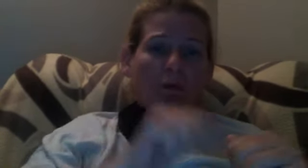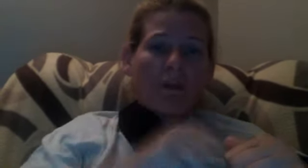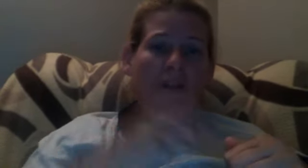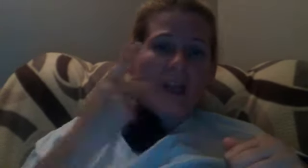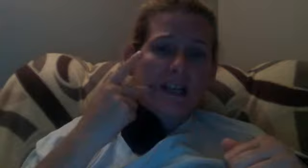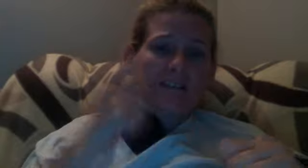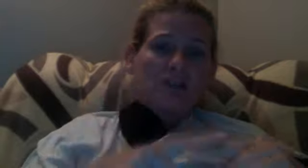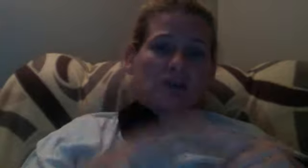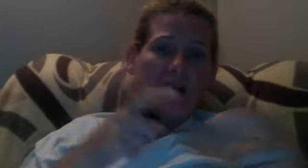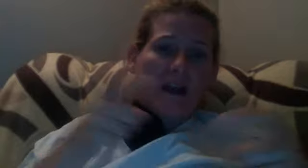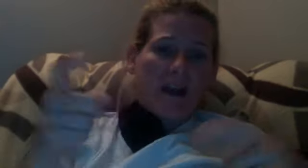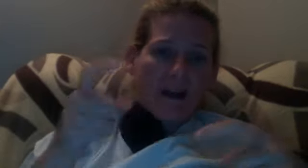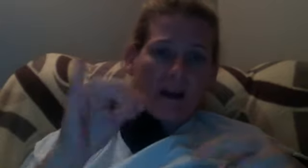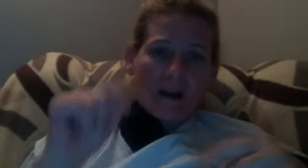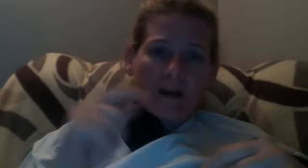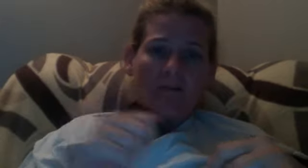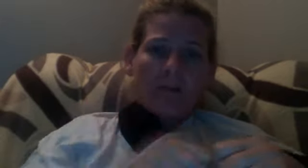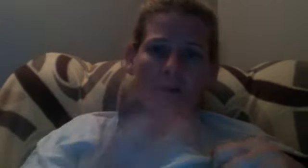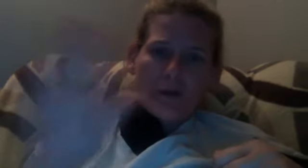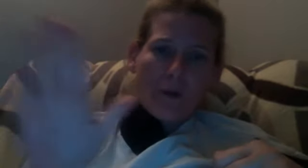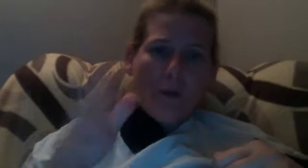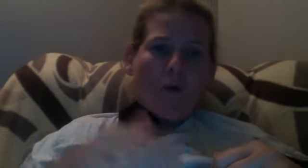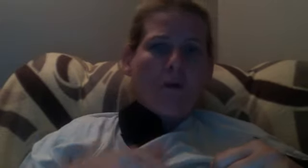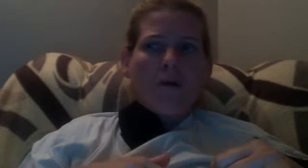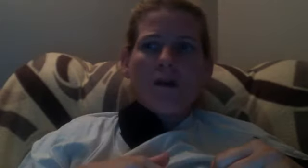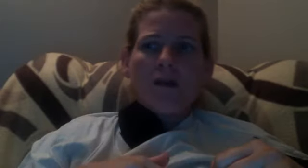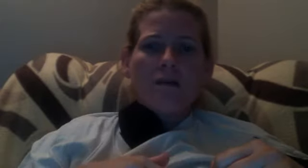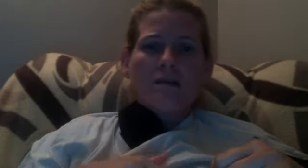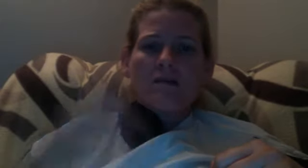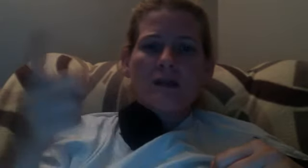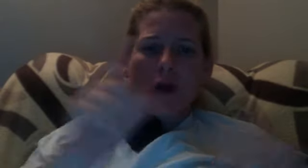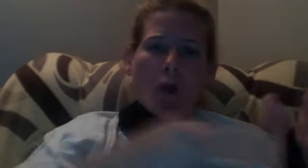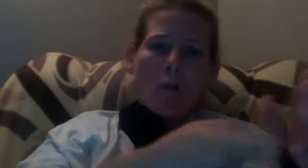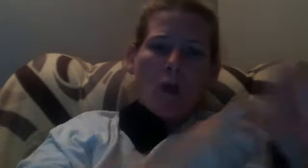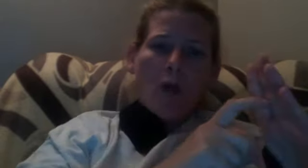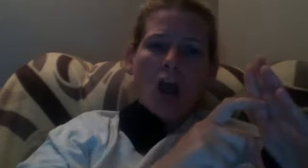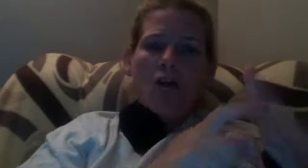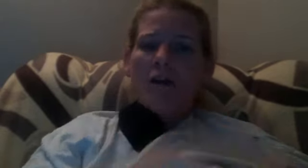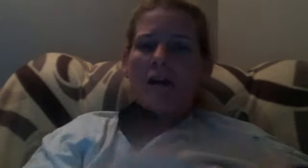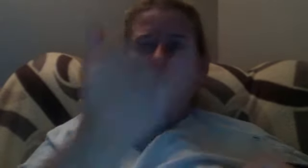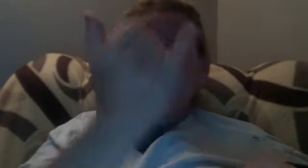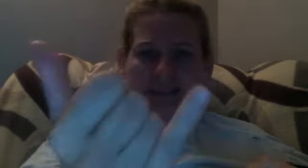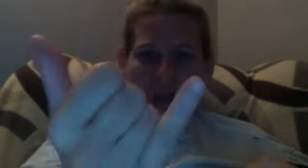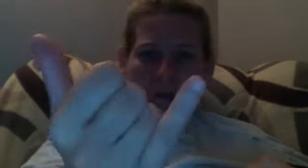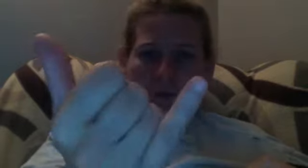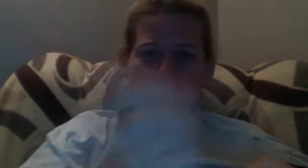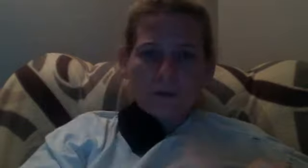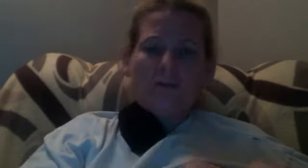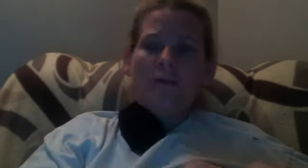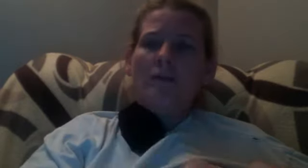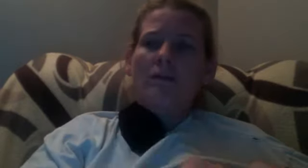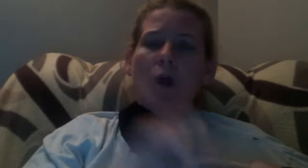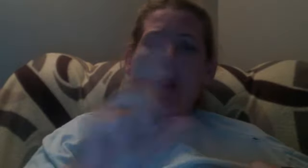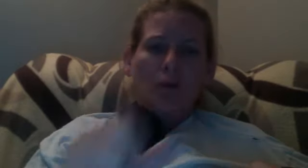with a digital tour. Test your skills by playing the What's It Worth and locker match games. So head to